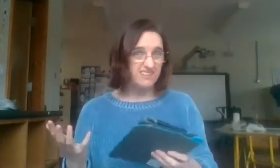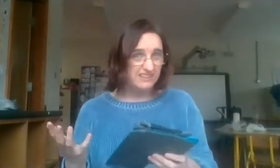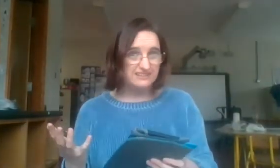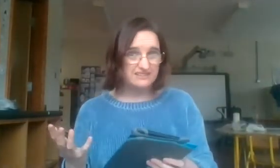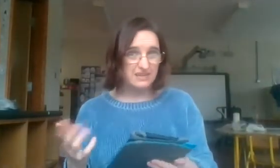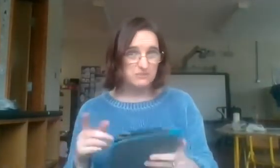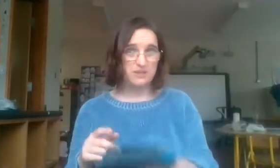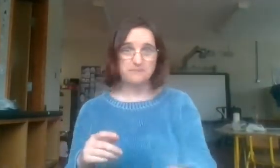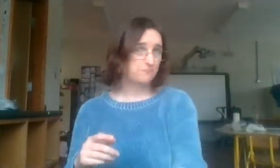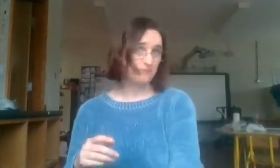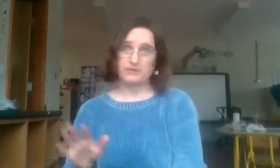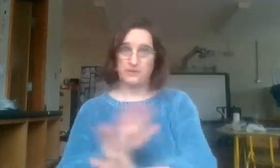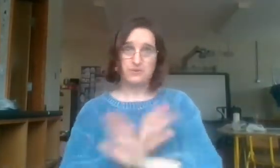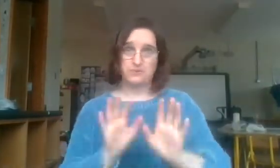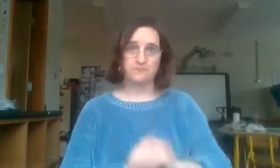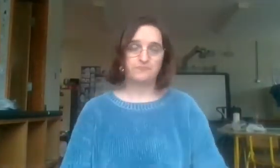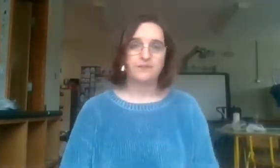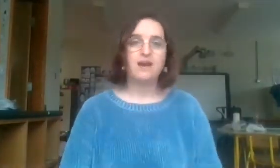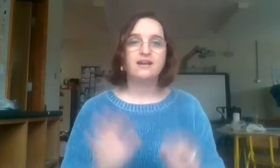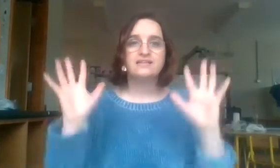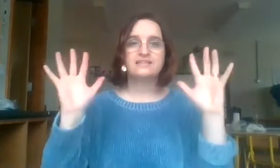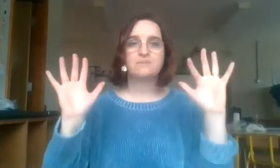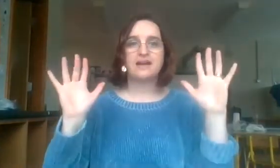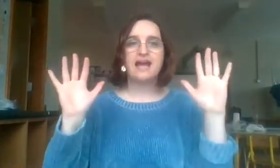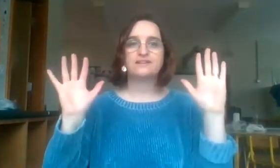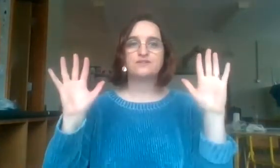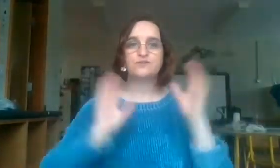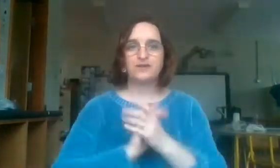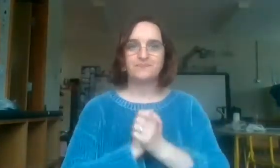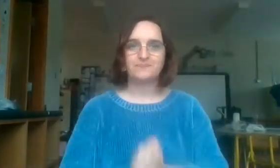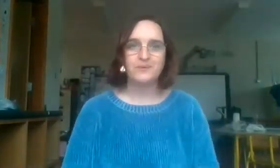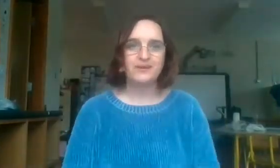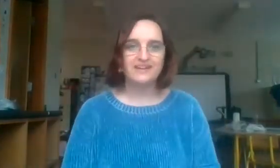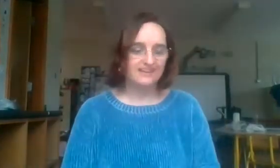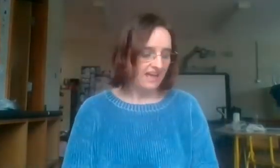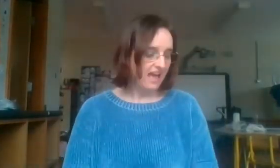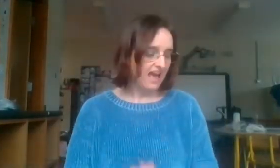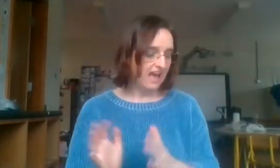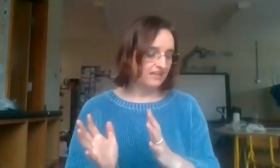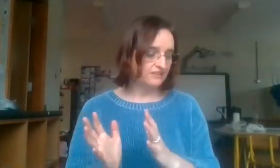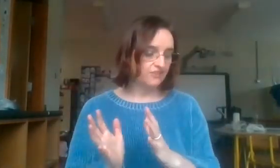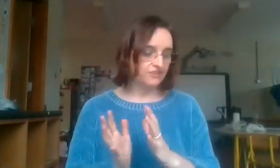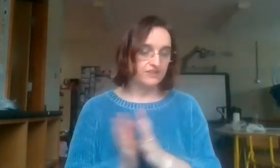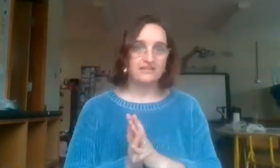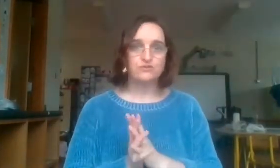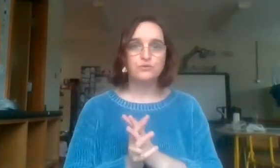sign at the same time? No, I need to keep my hands free, okay? And the next rule